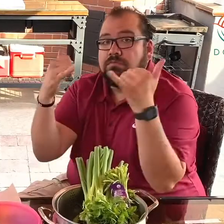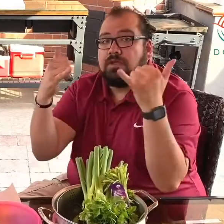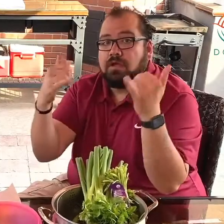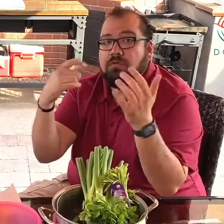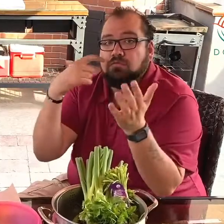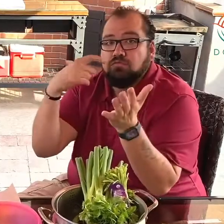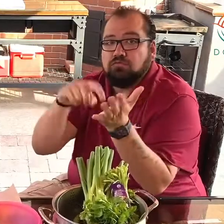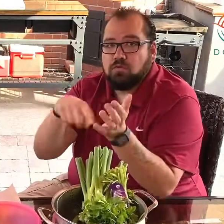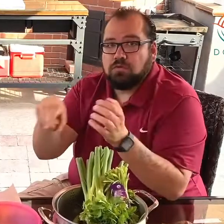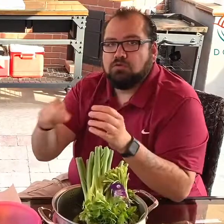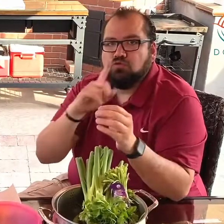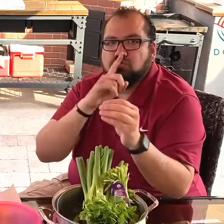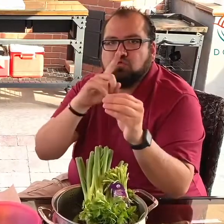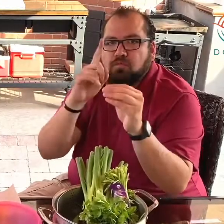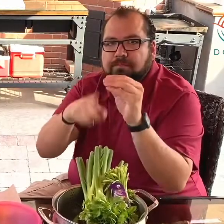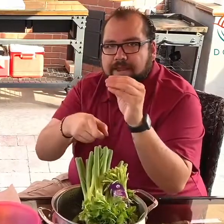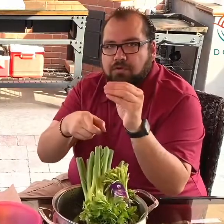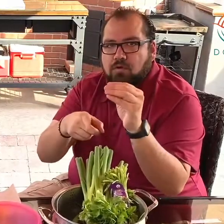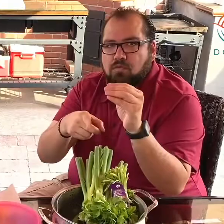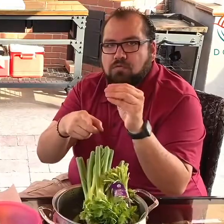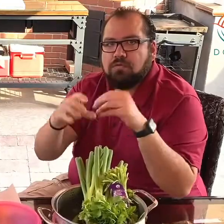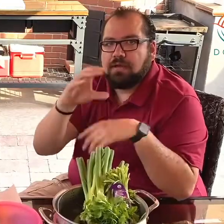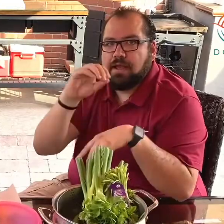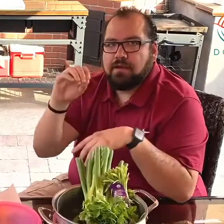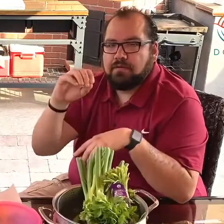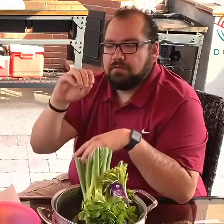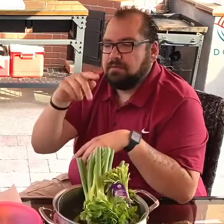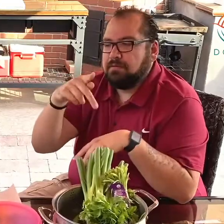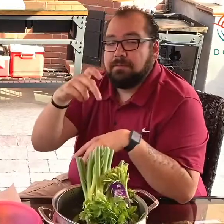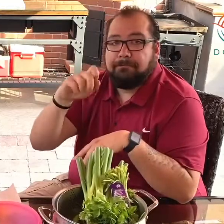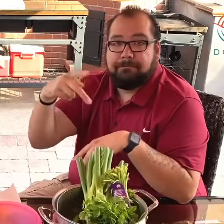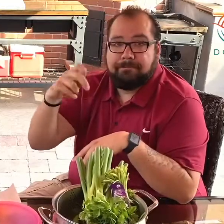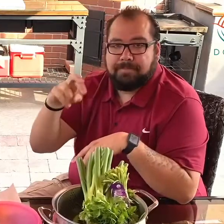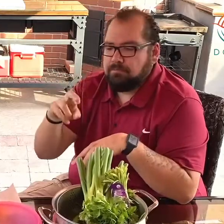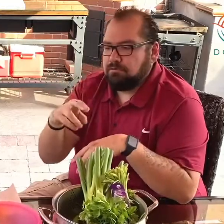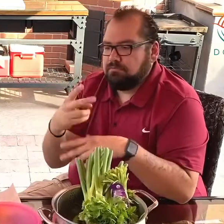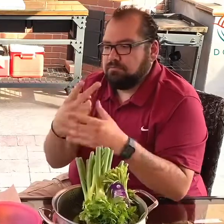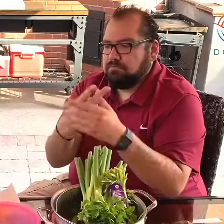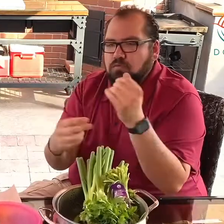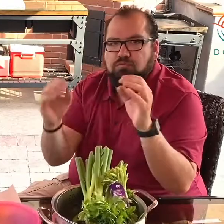Now you notice he's chopping the tomato and the serrano. There's no cilantro in there.